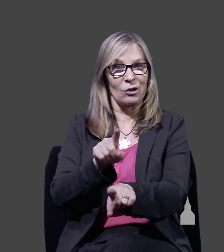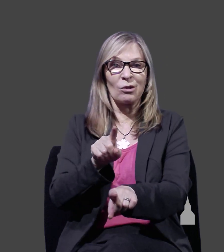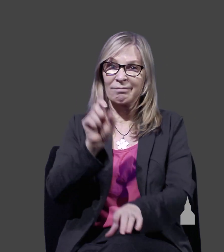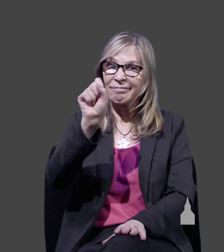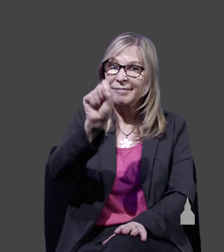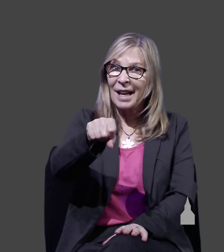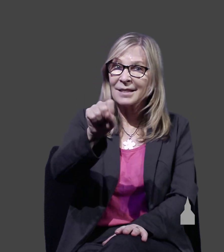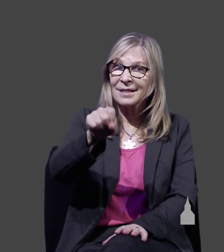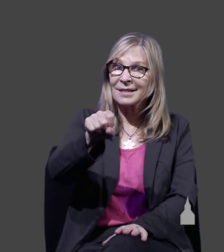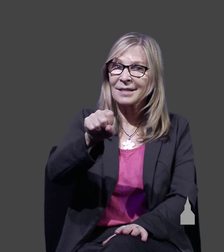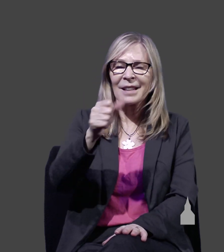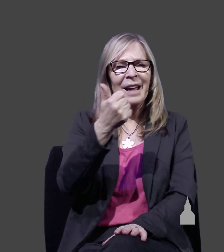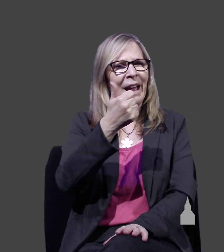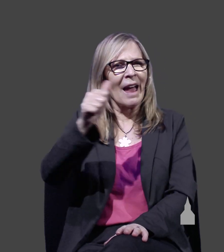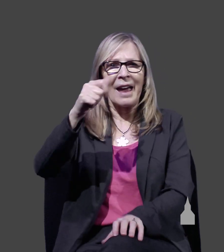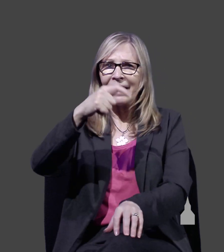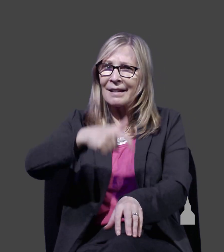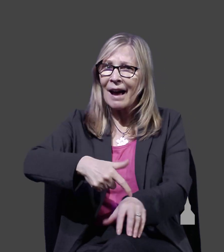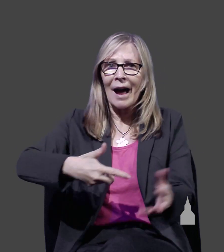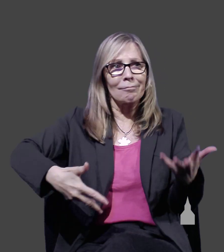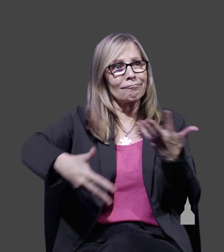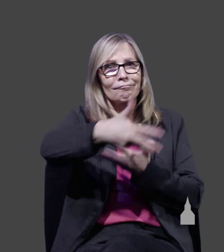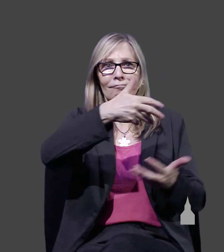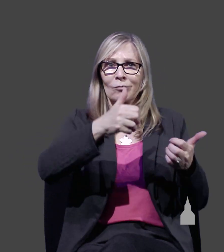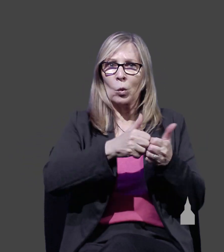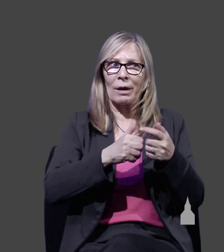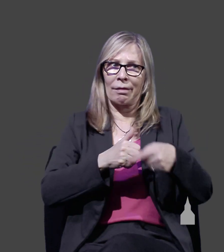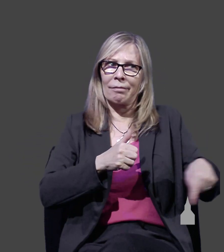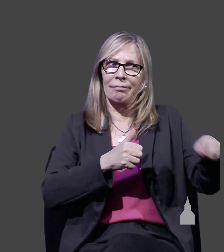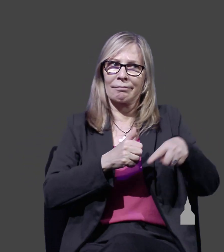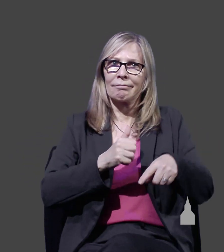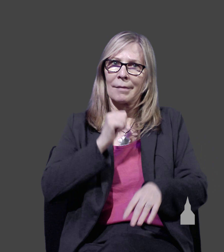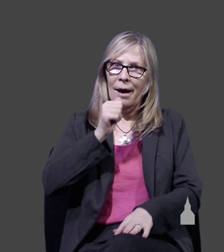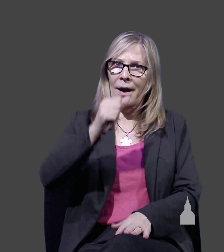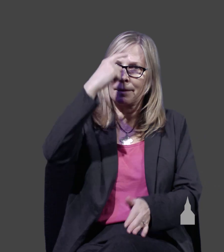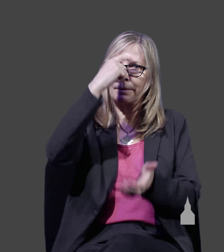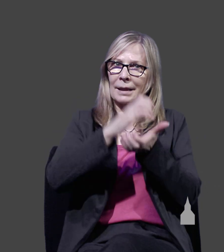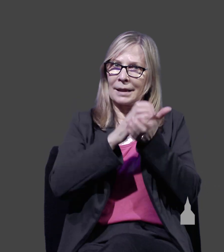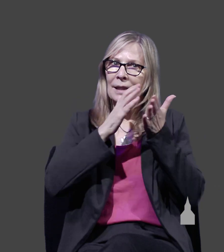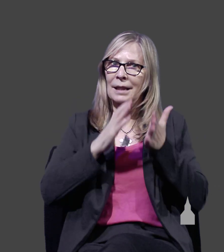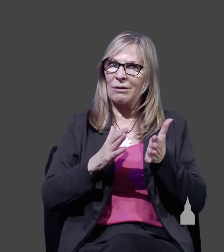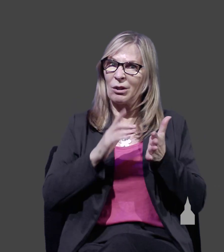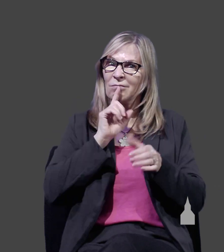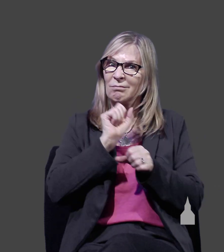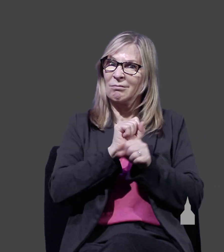Every single time you interact with an unbeliever, you are showing them how much the gospel has impacted your